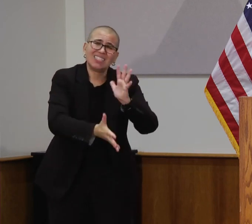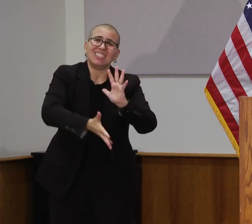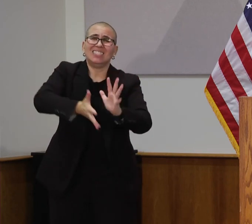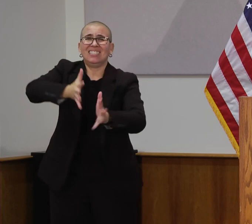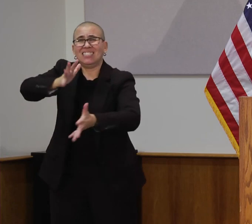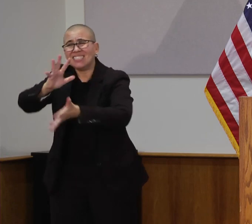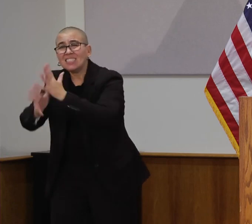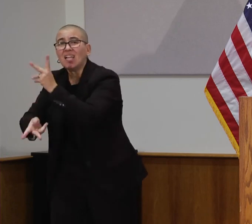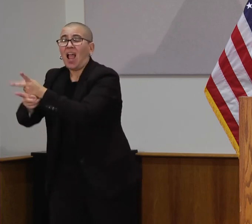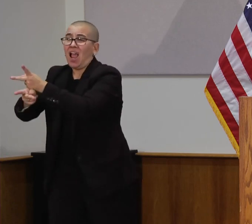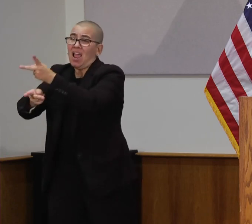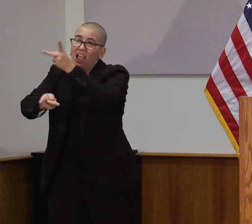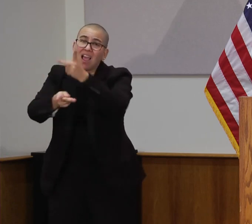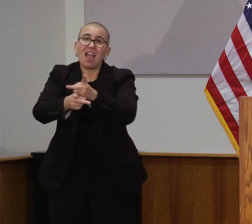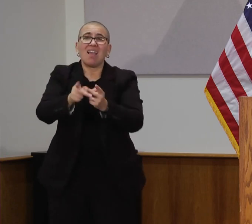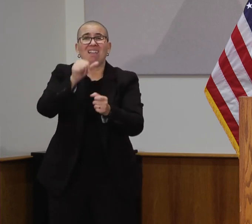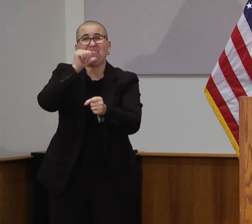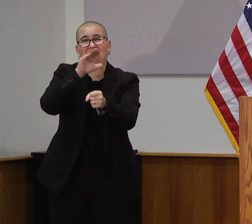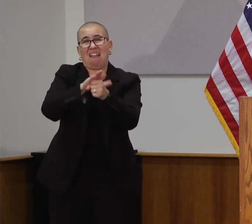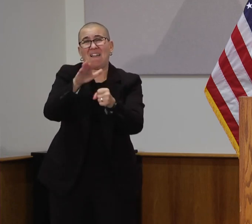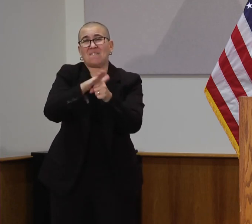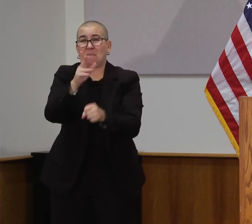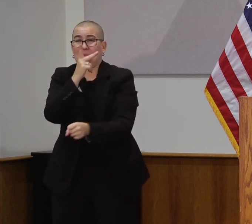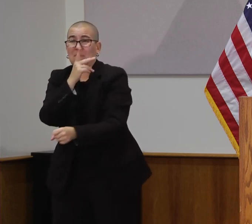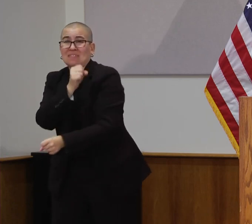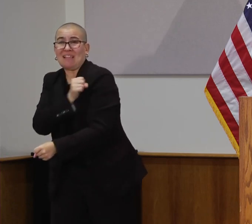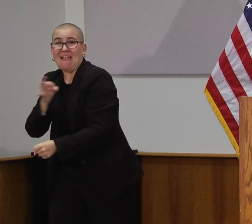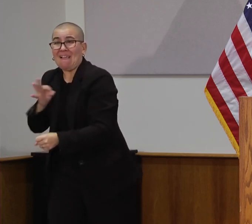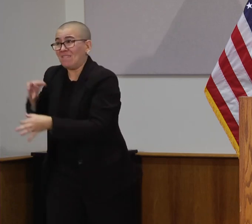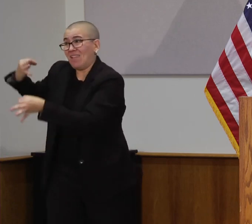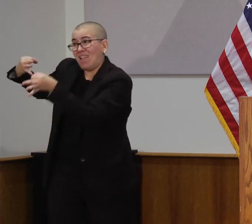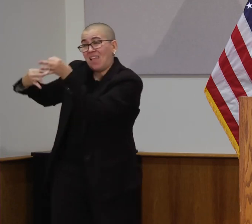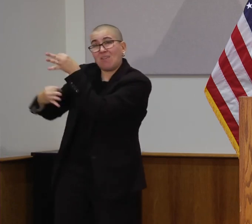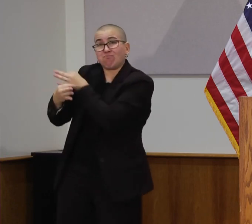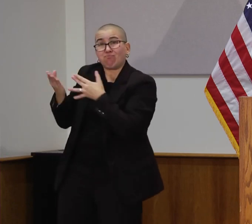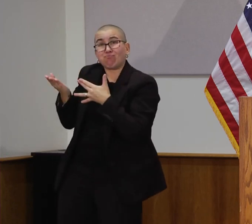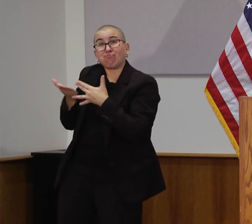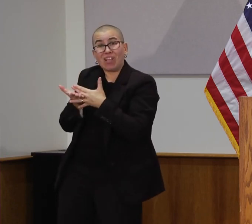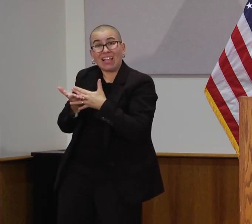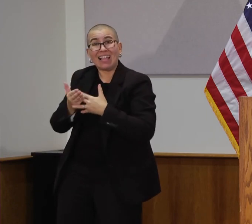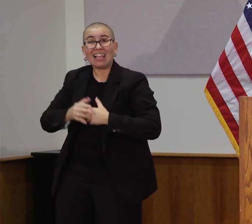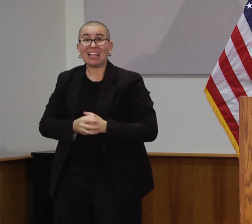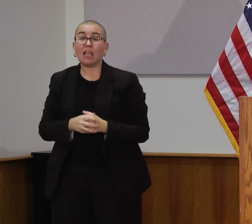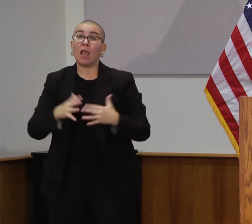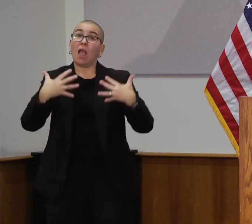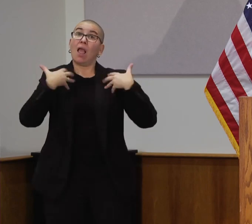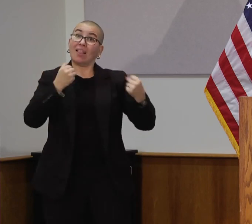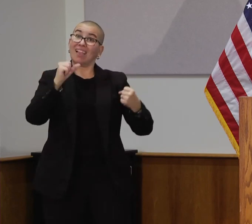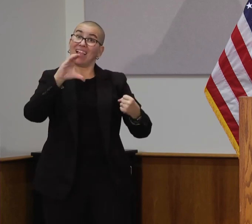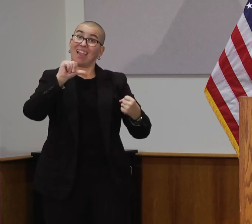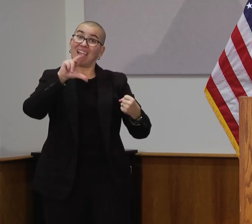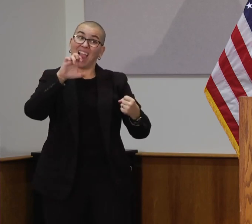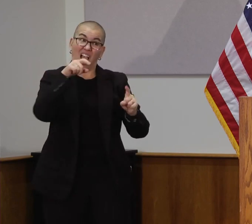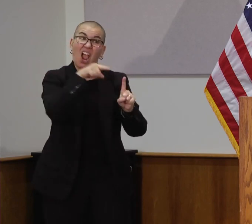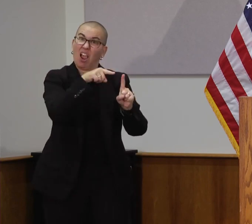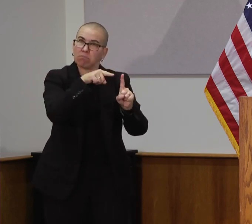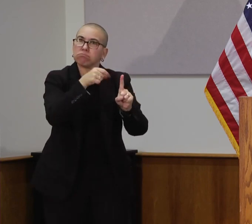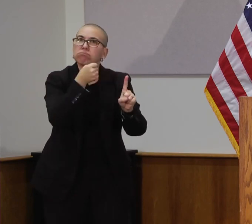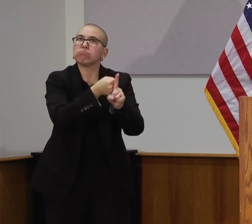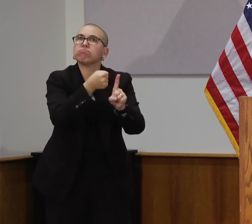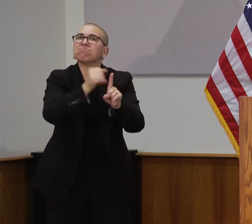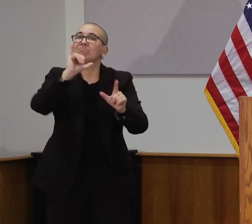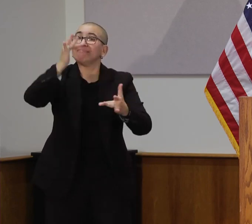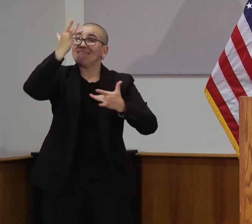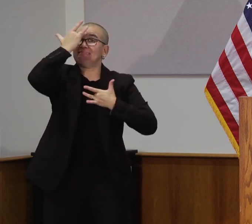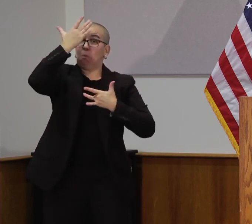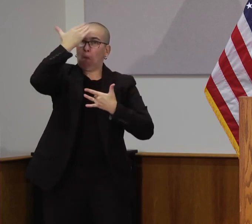and inpatient bed availability. Healthcare workers across the state are getting sick, and without